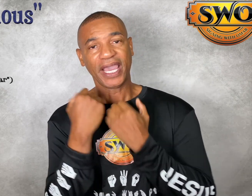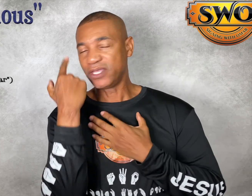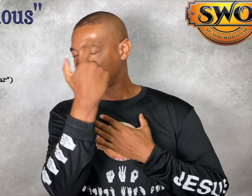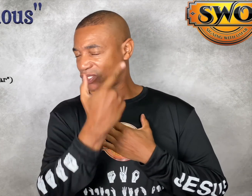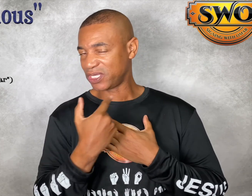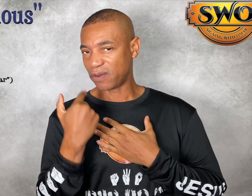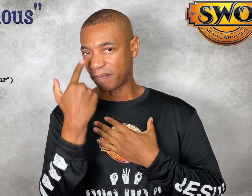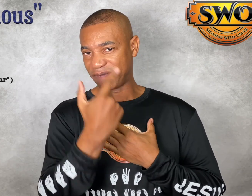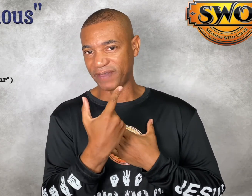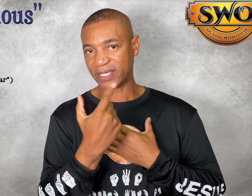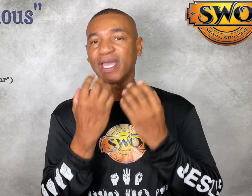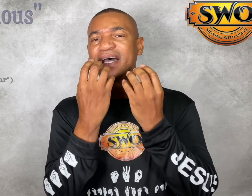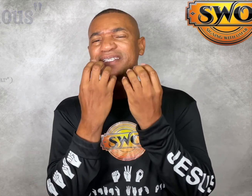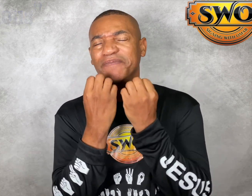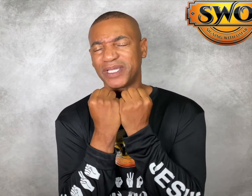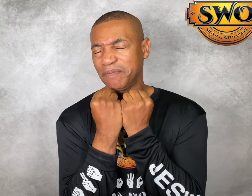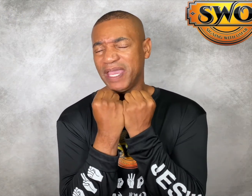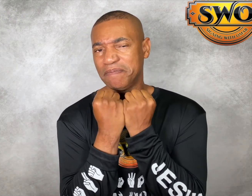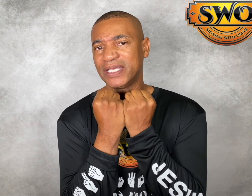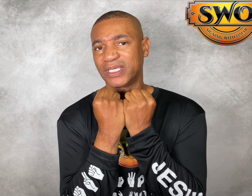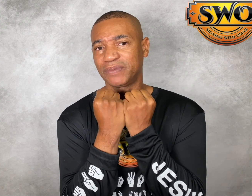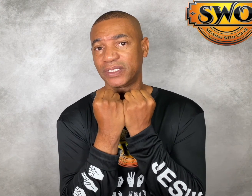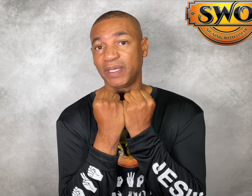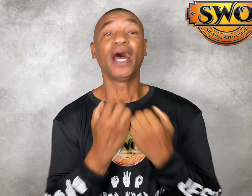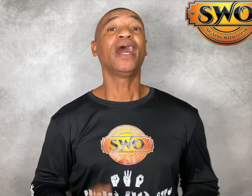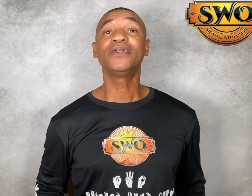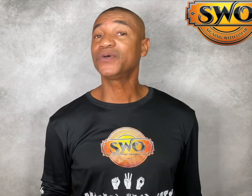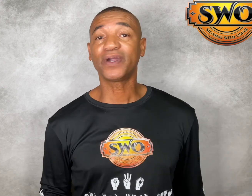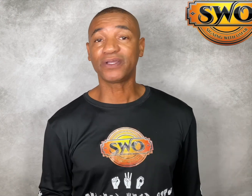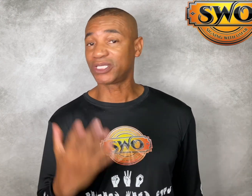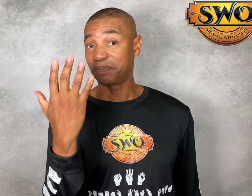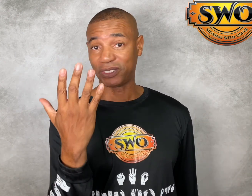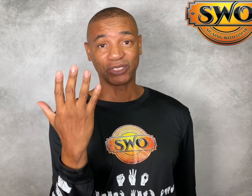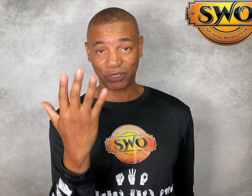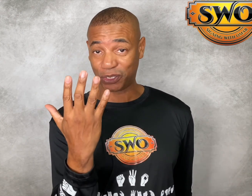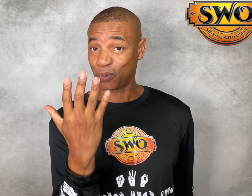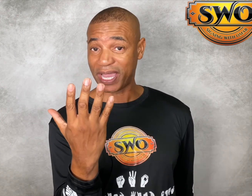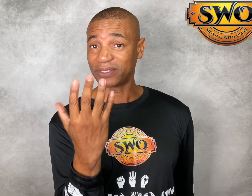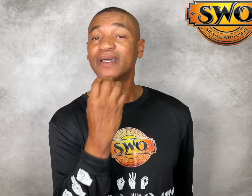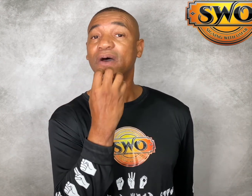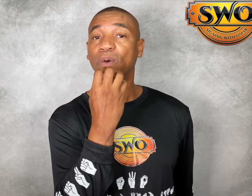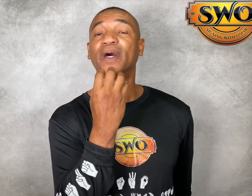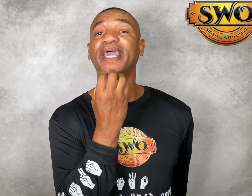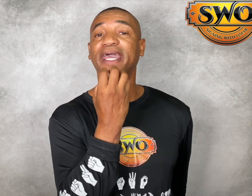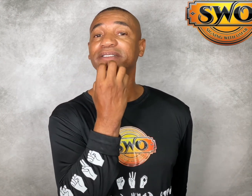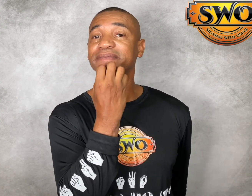you can see on my face something, it means something to me. Underwear, you simply just do it twice with one hand.